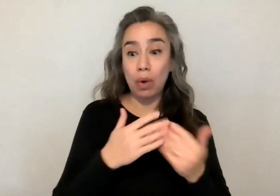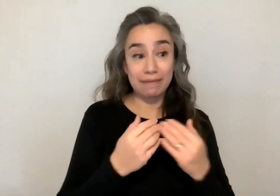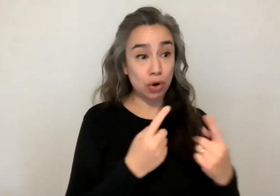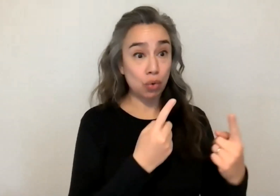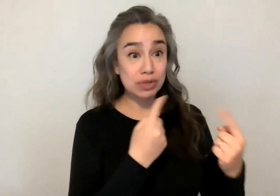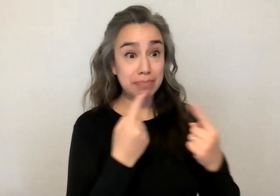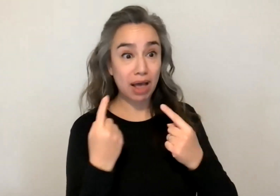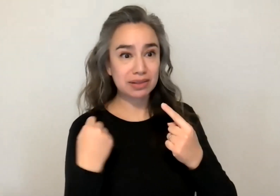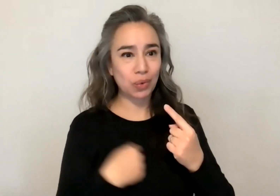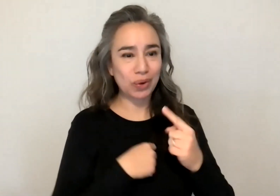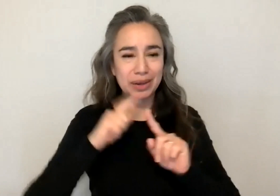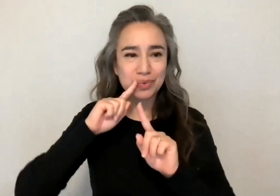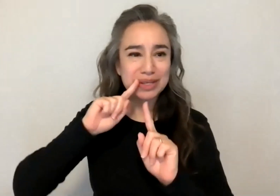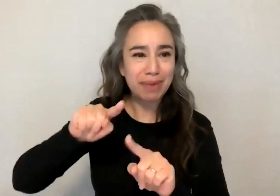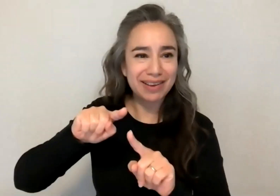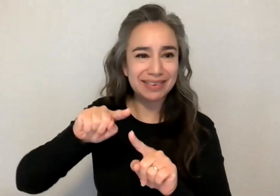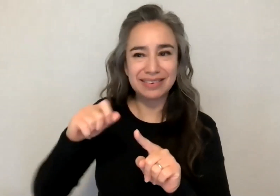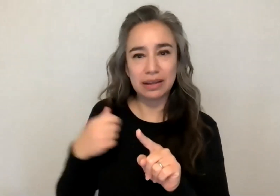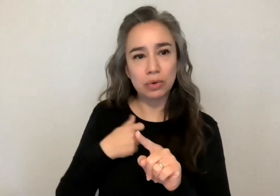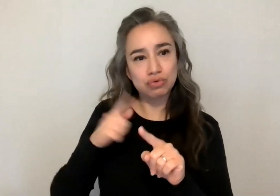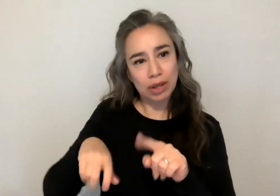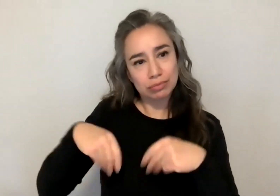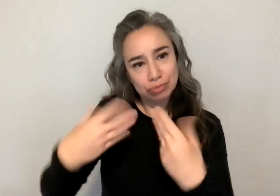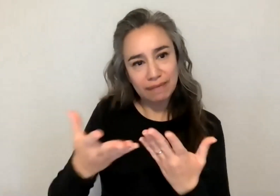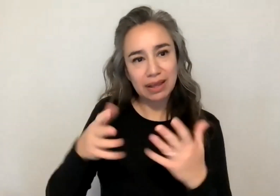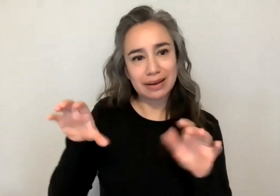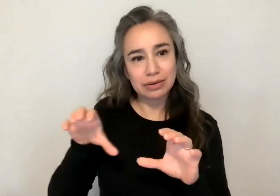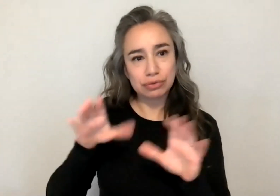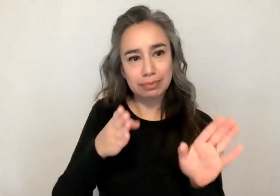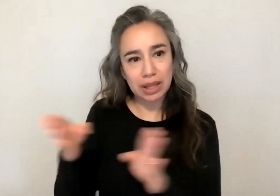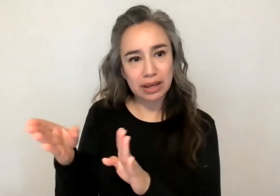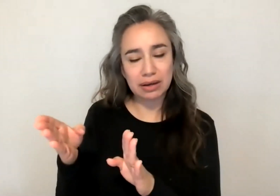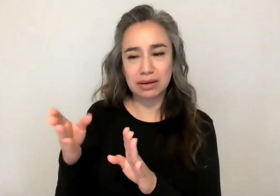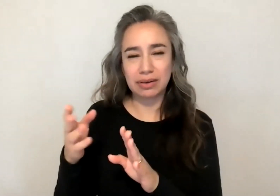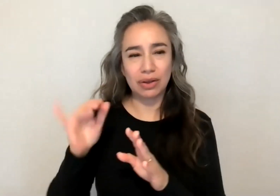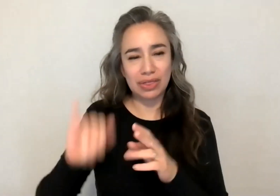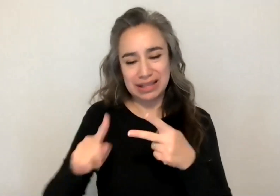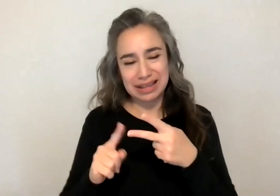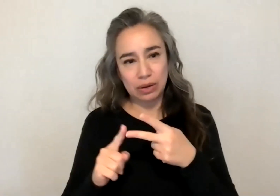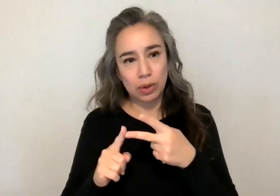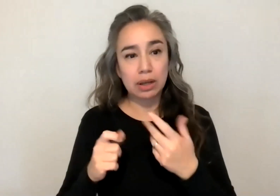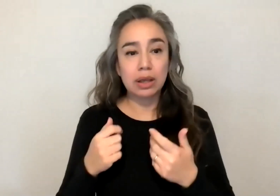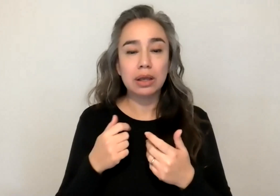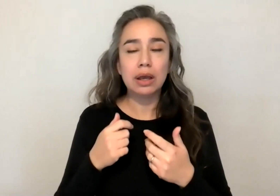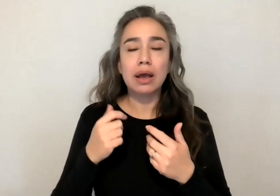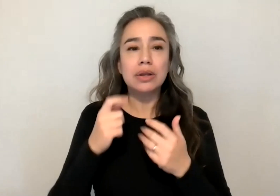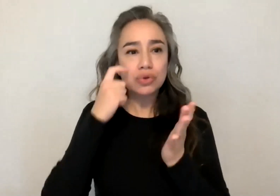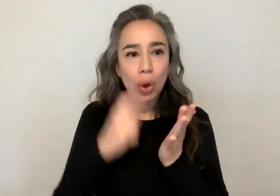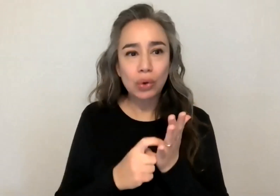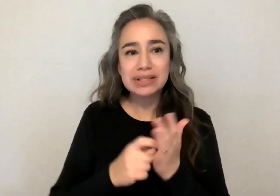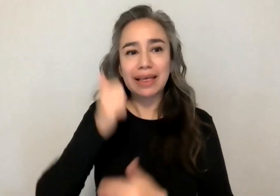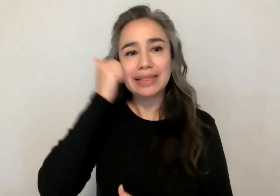of action plan, is to really notice the dailiness of this, and even minute by